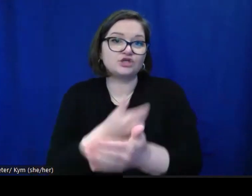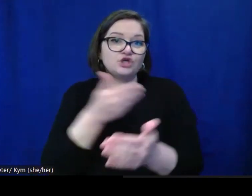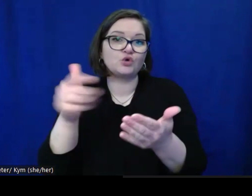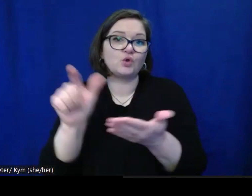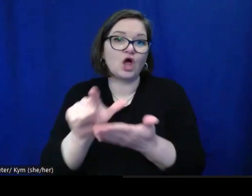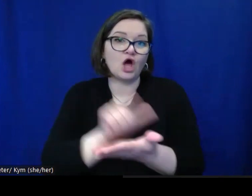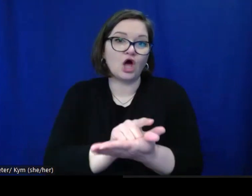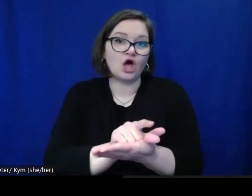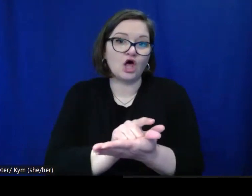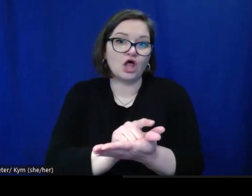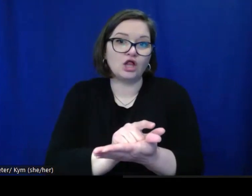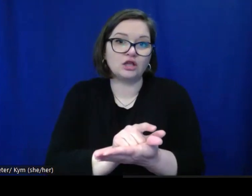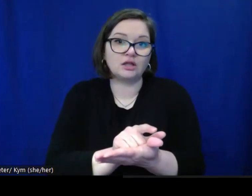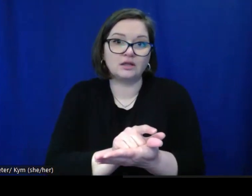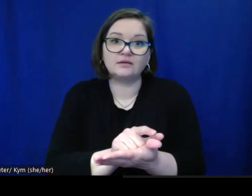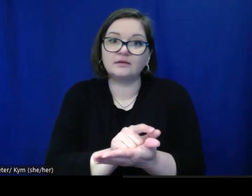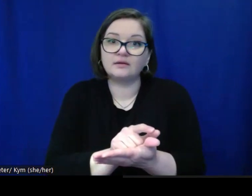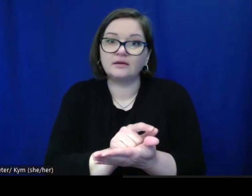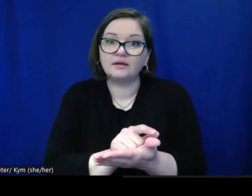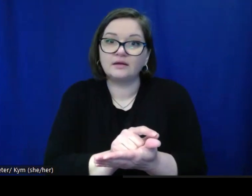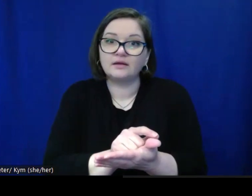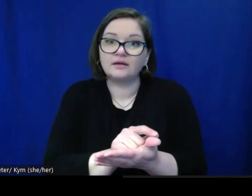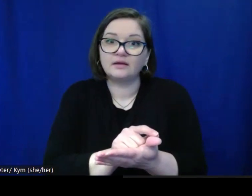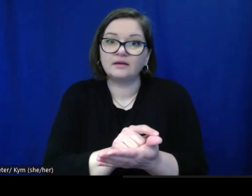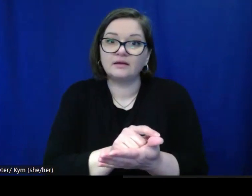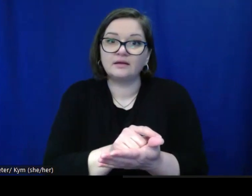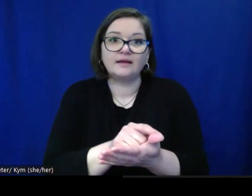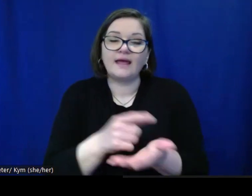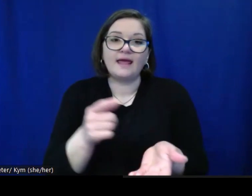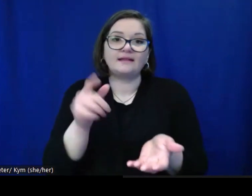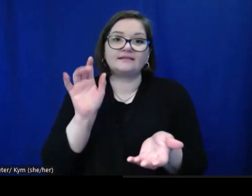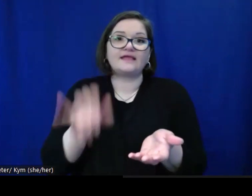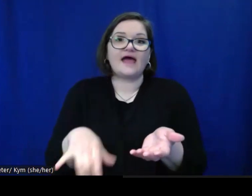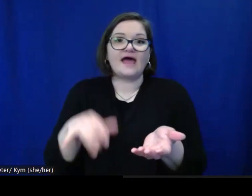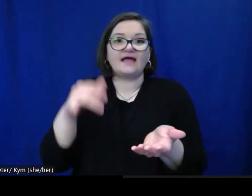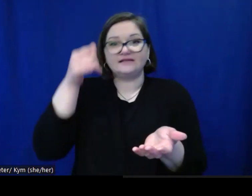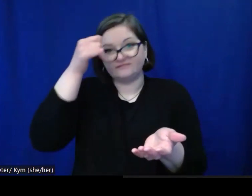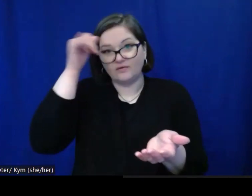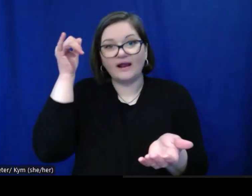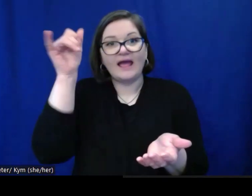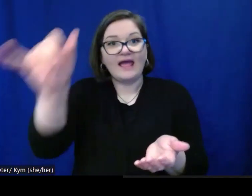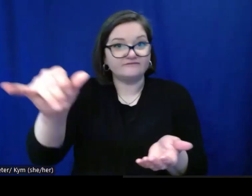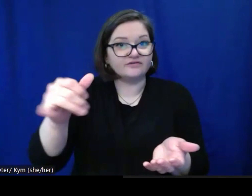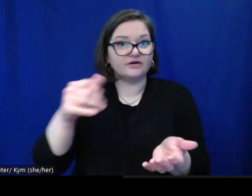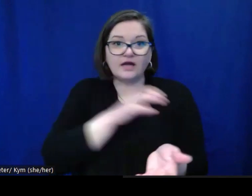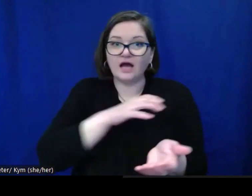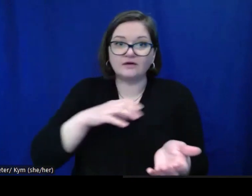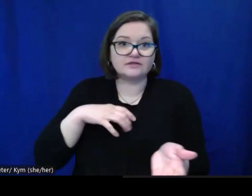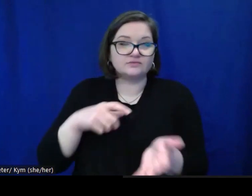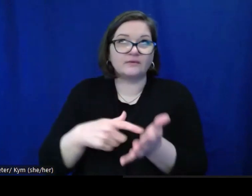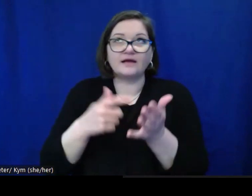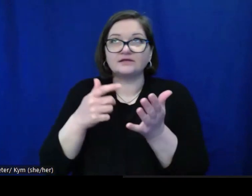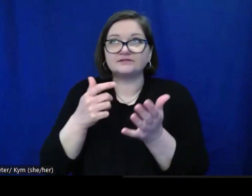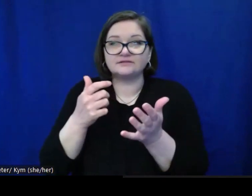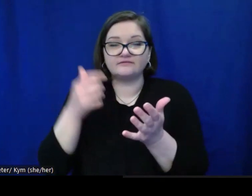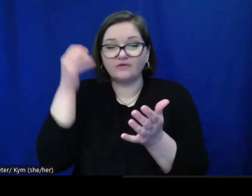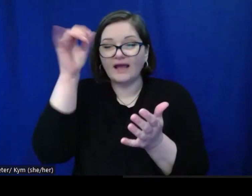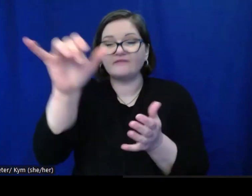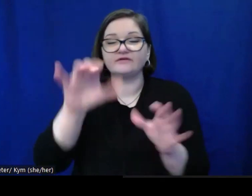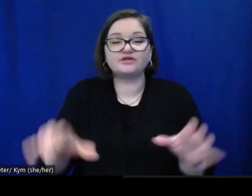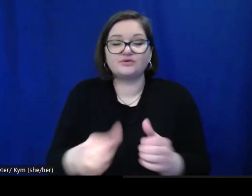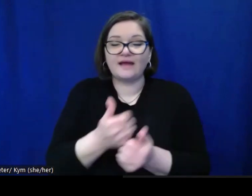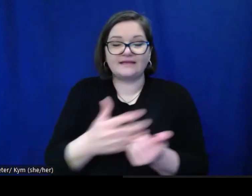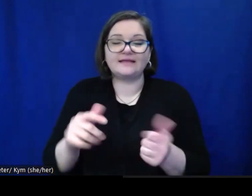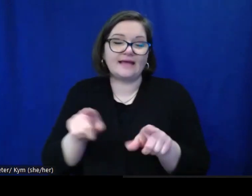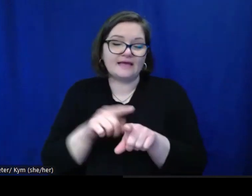it a rule. It takes forever. Congress takes forever to do everything, as we know. And